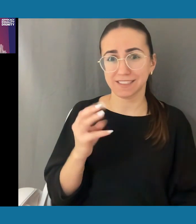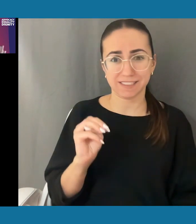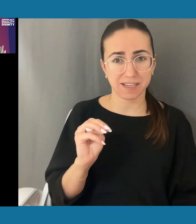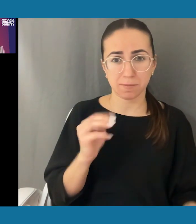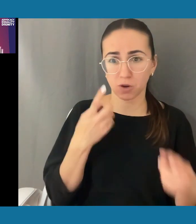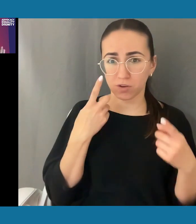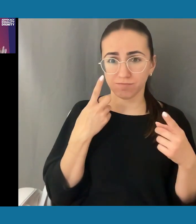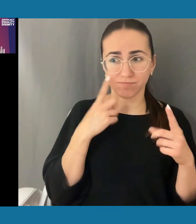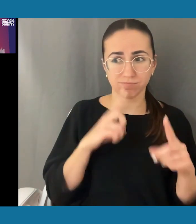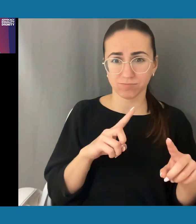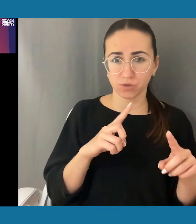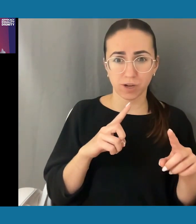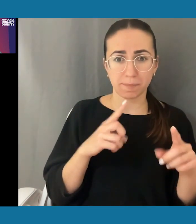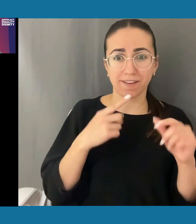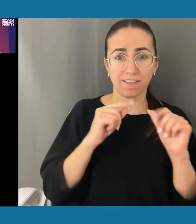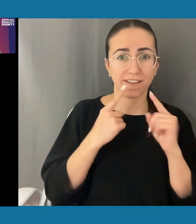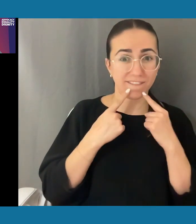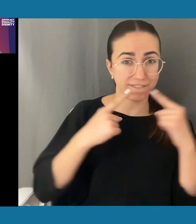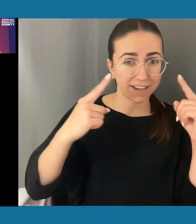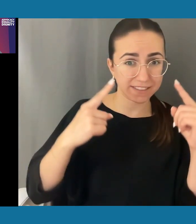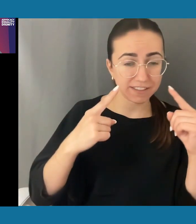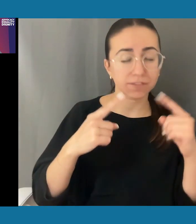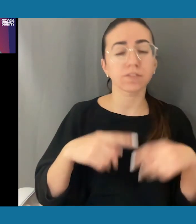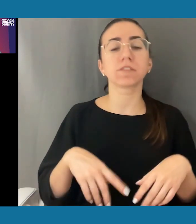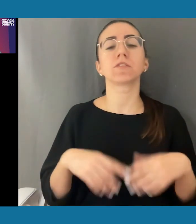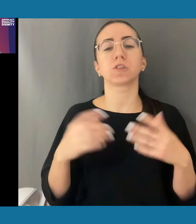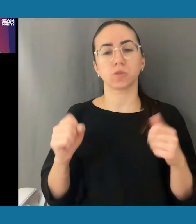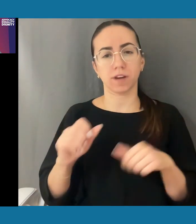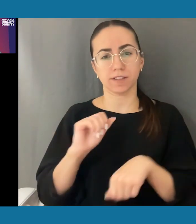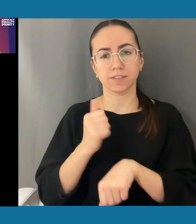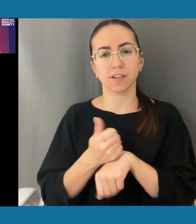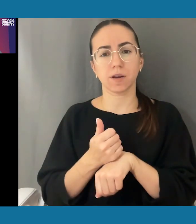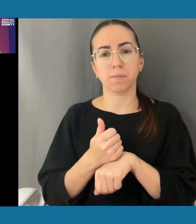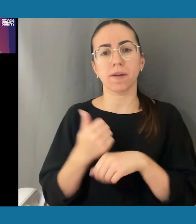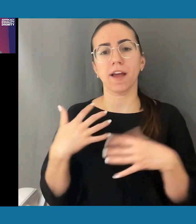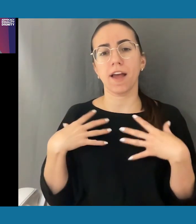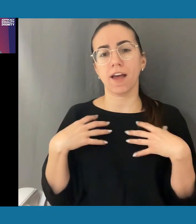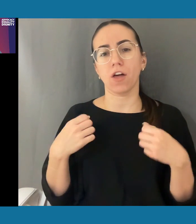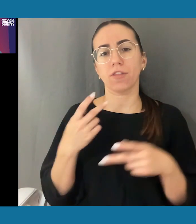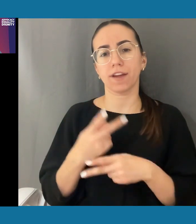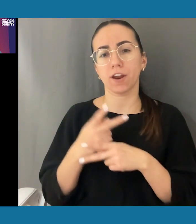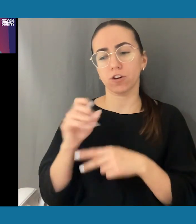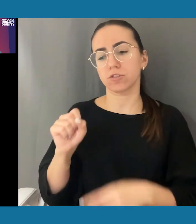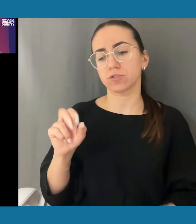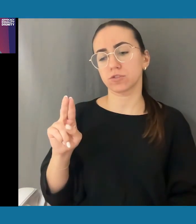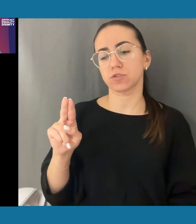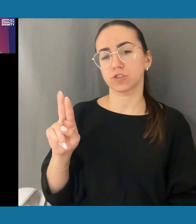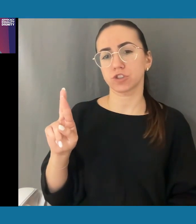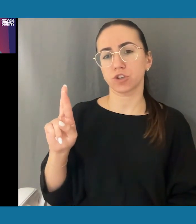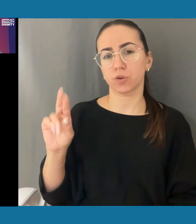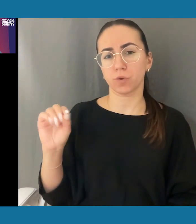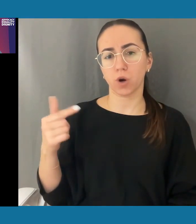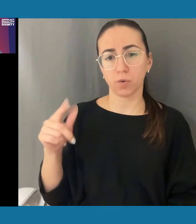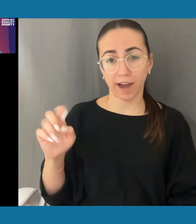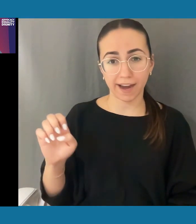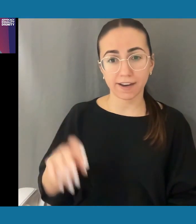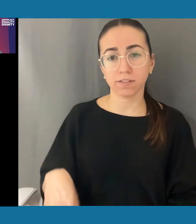you can already have executed a healthcare surrogate form, a power of